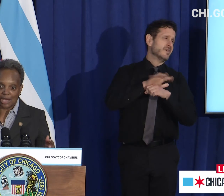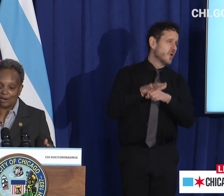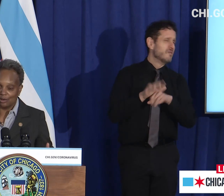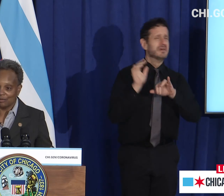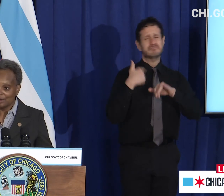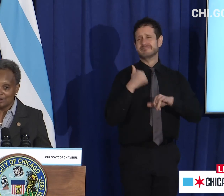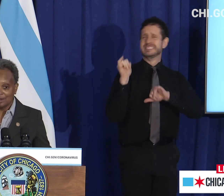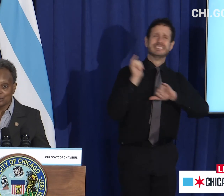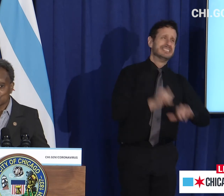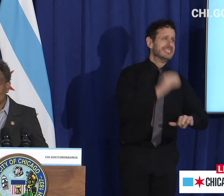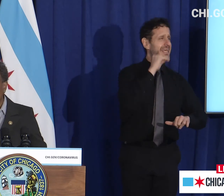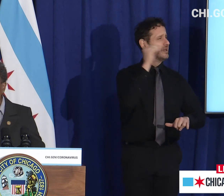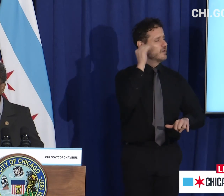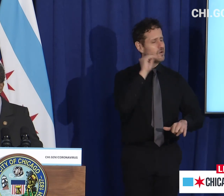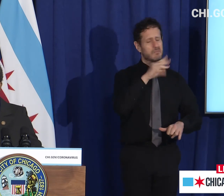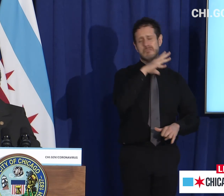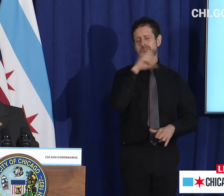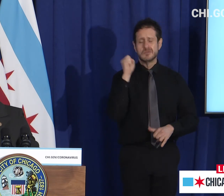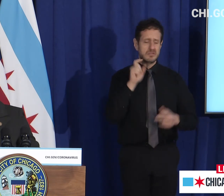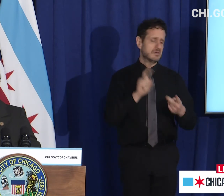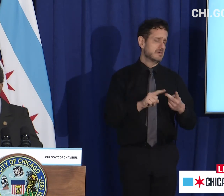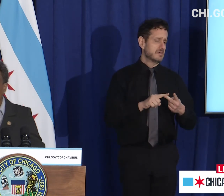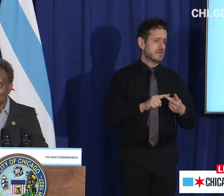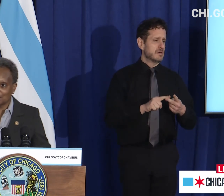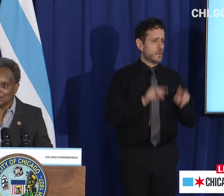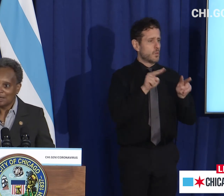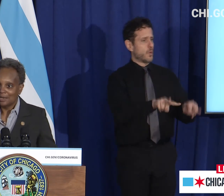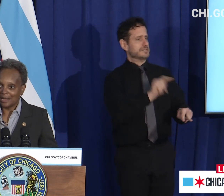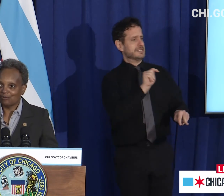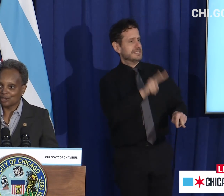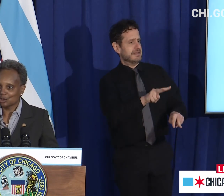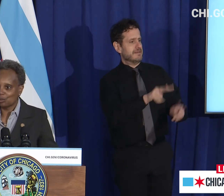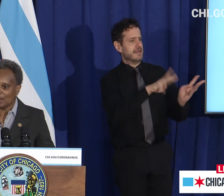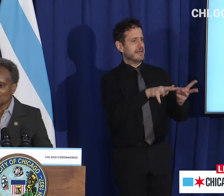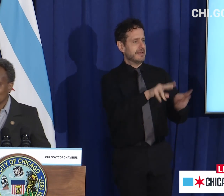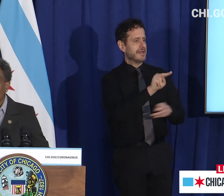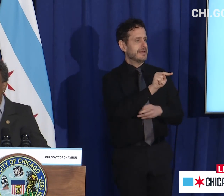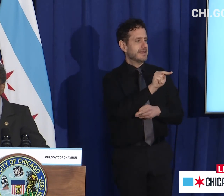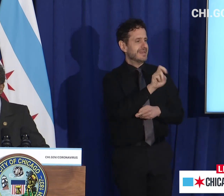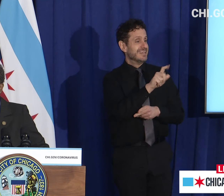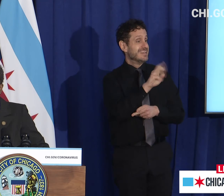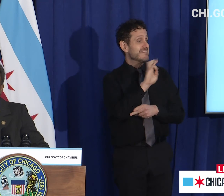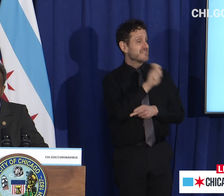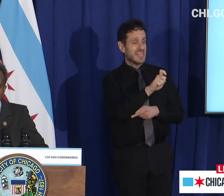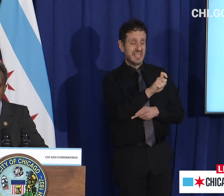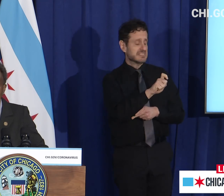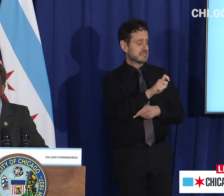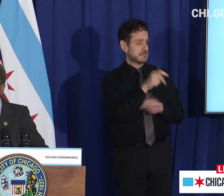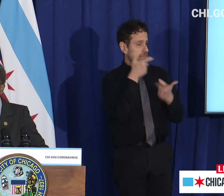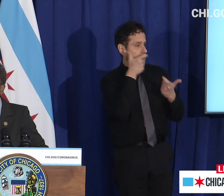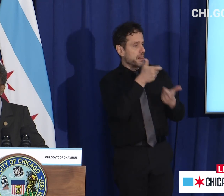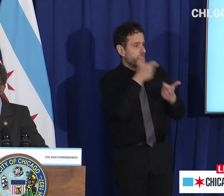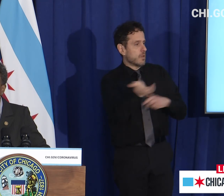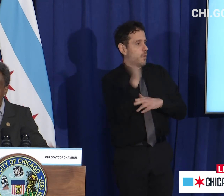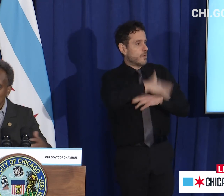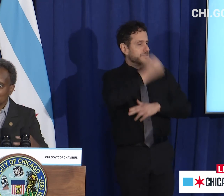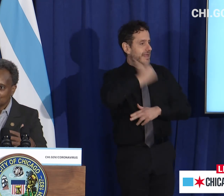They're tired of, streaming everything that they possibly can on Netflix or Prime Video. They're tired of not